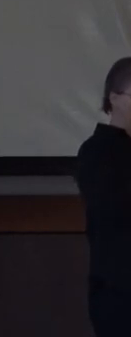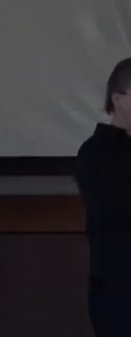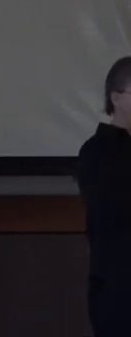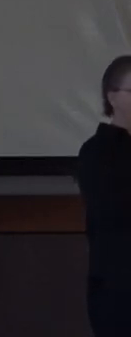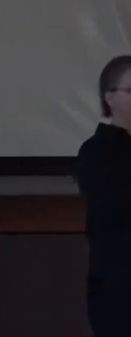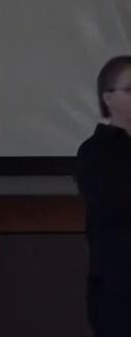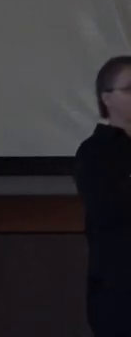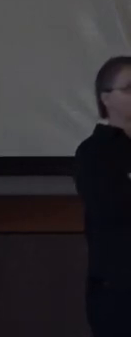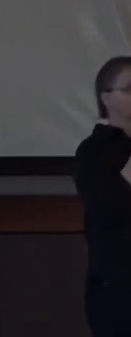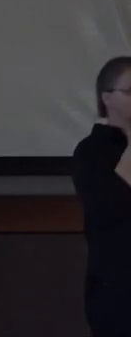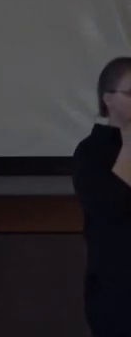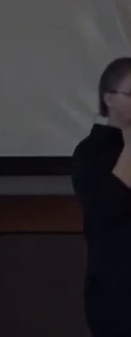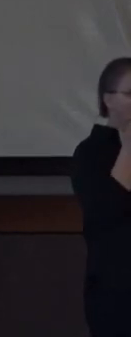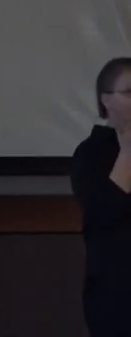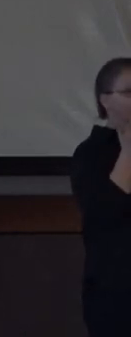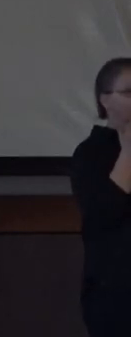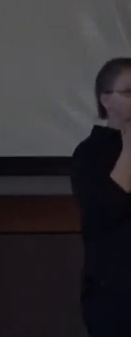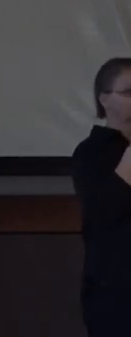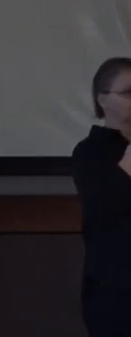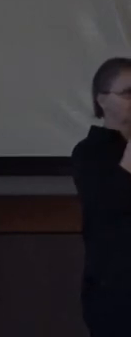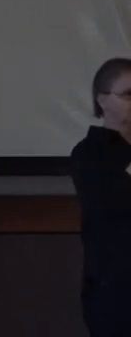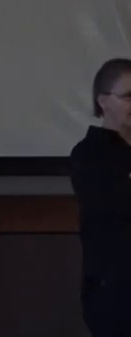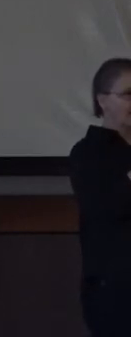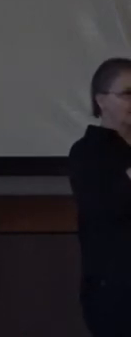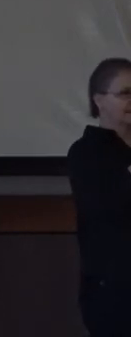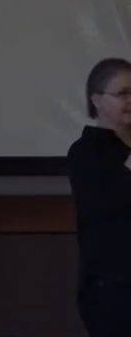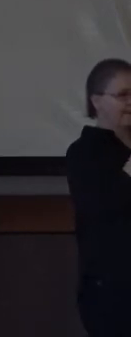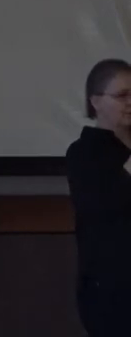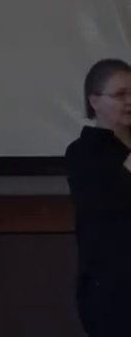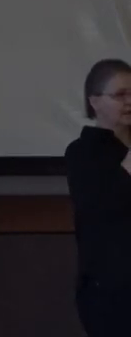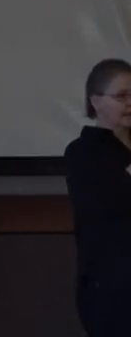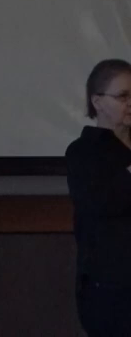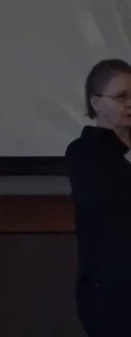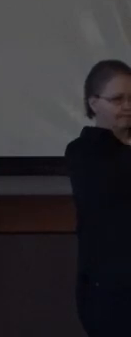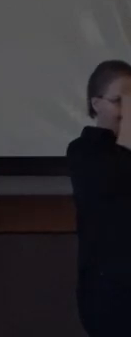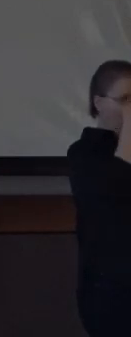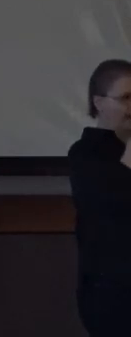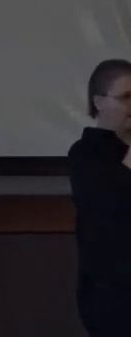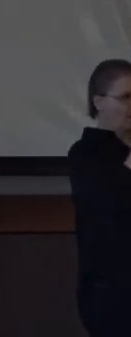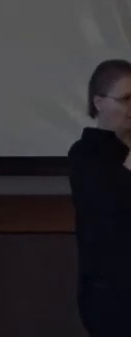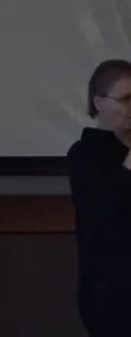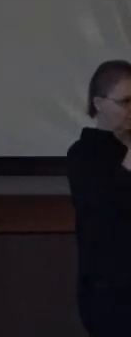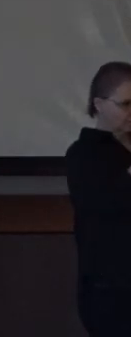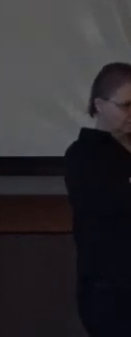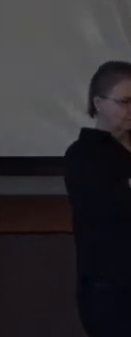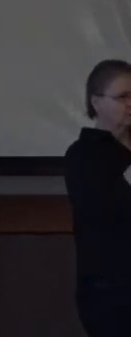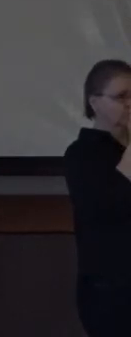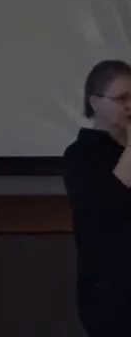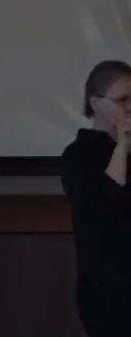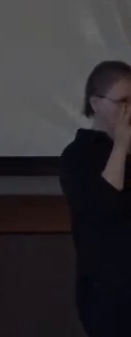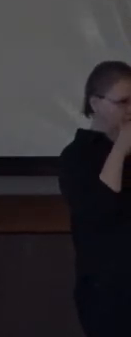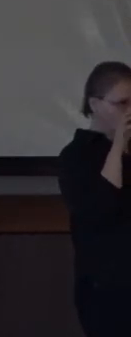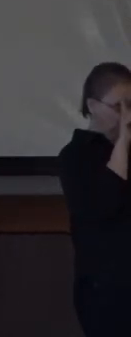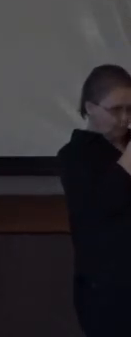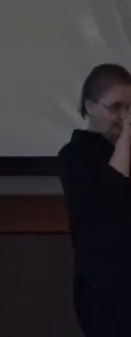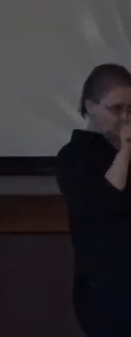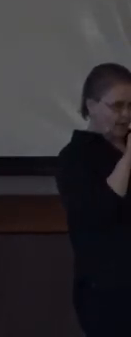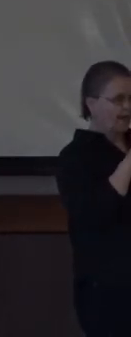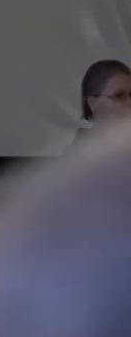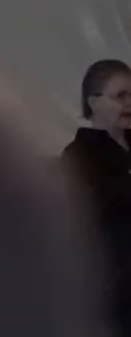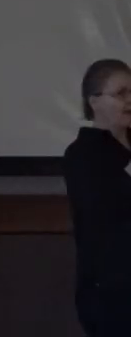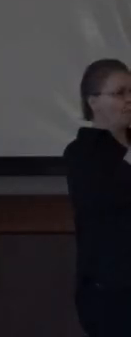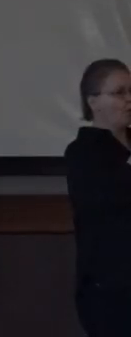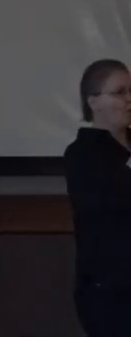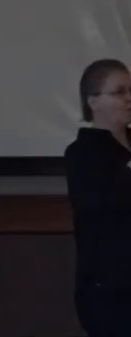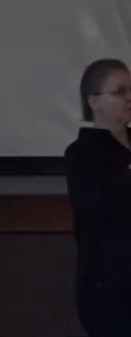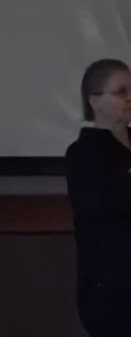have served as the chair of the Democratic Party of Oregon's Black Caucus. In 2020, I led Oregon's